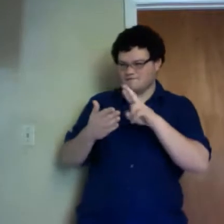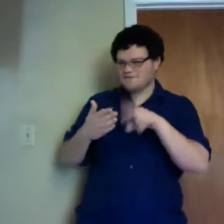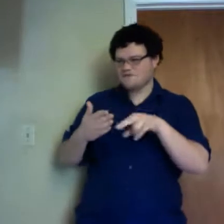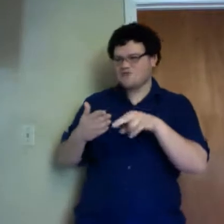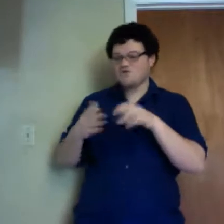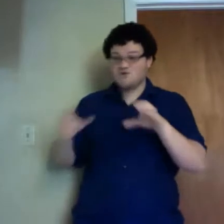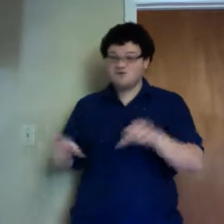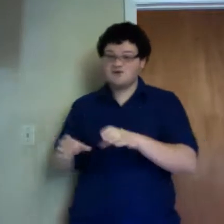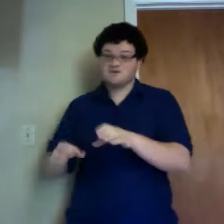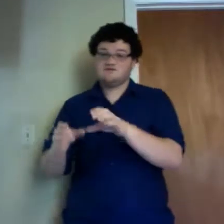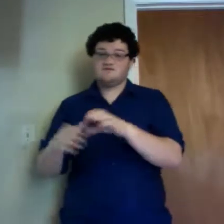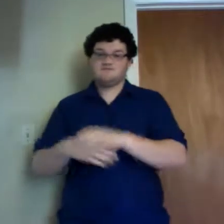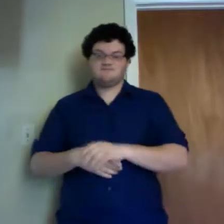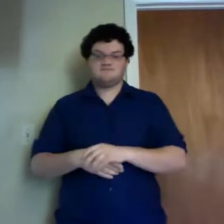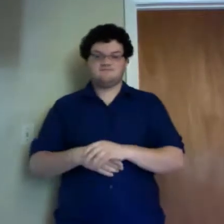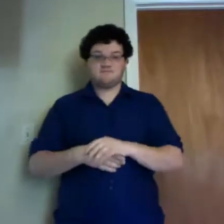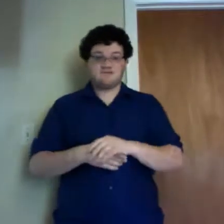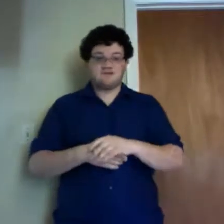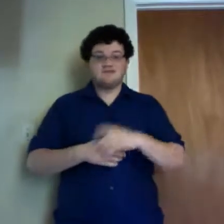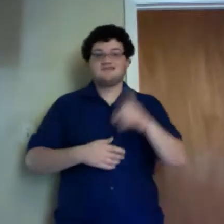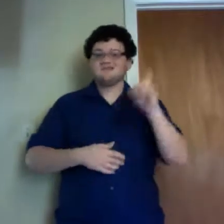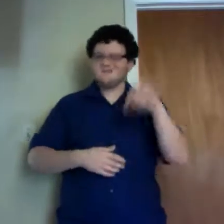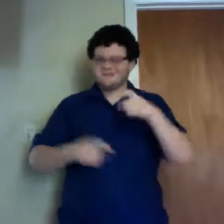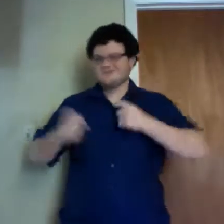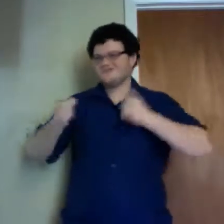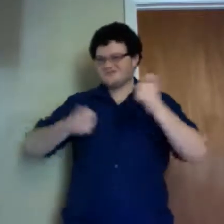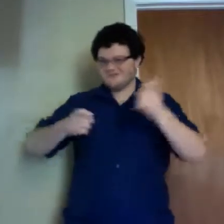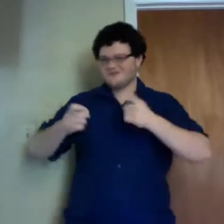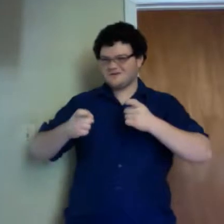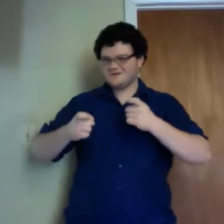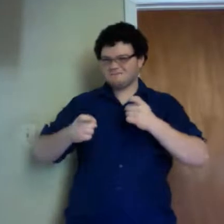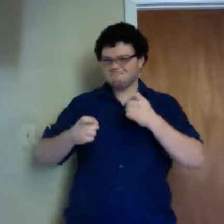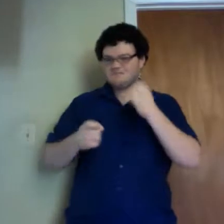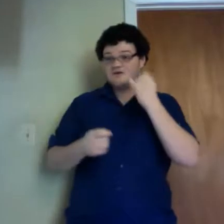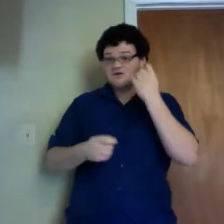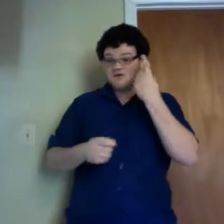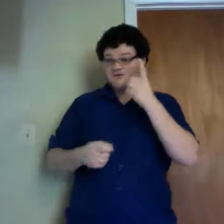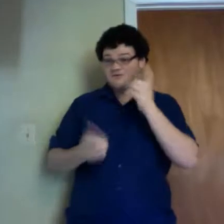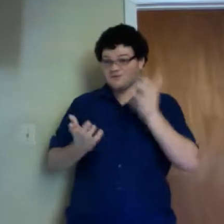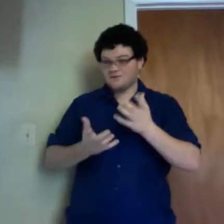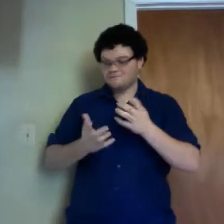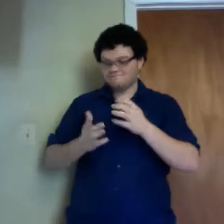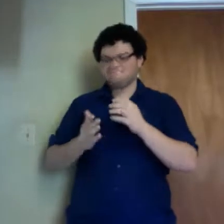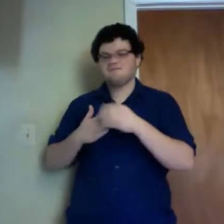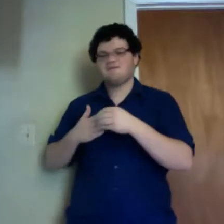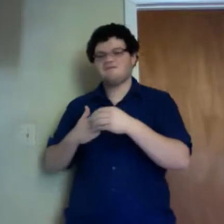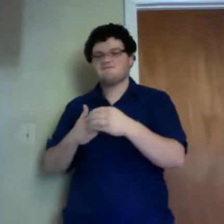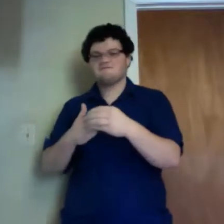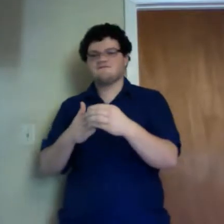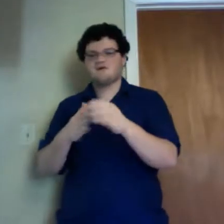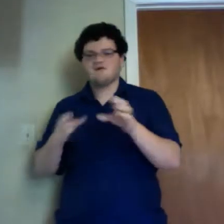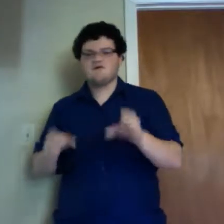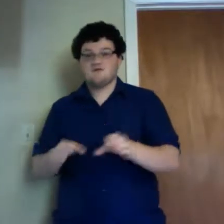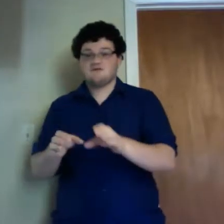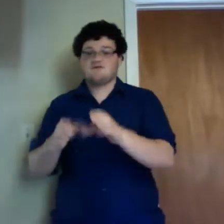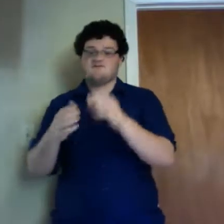ensure the documented process is being followed. The documentation should be reviewed whenever an activity changes, when there is a